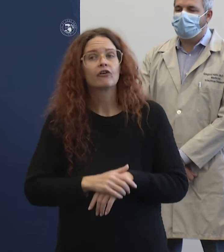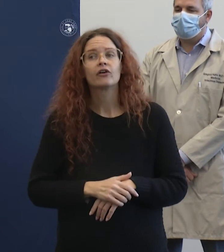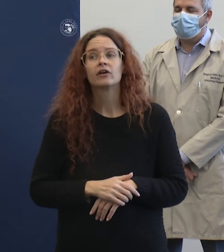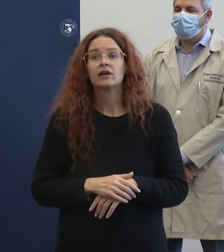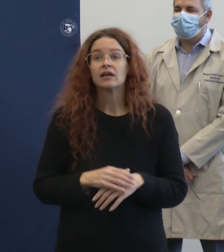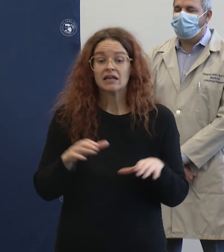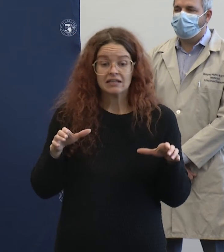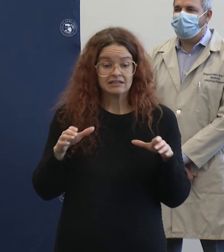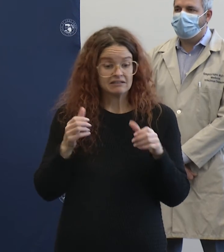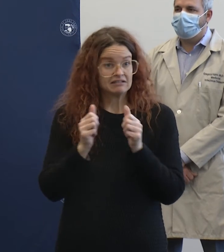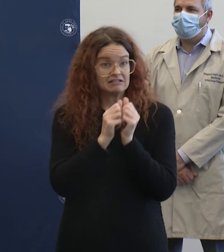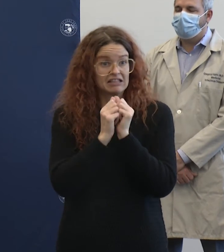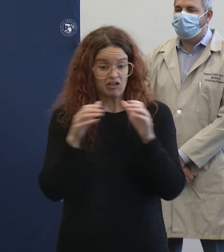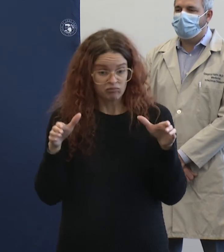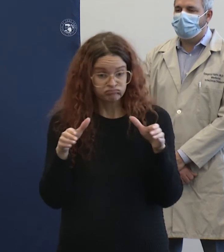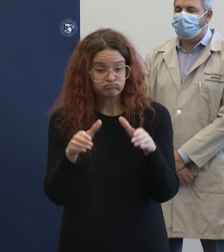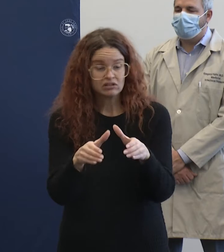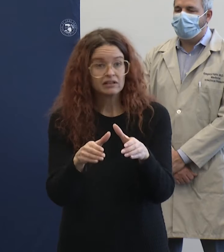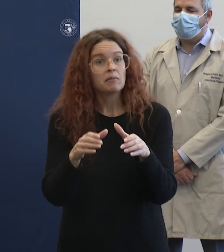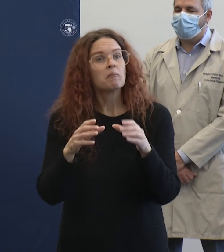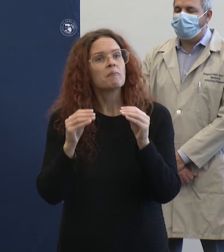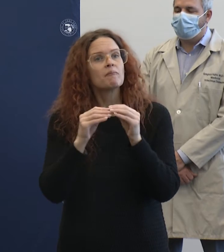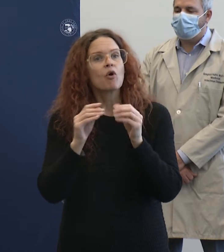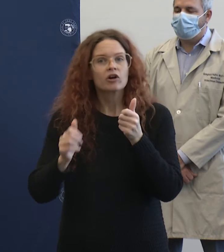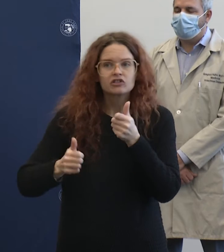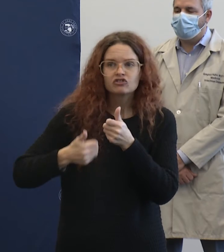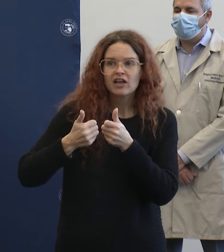gatherings during this time can add extra challenges to an